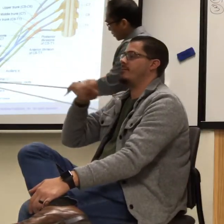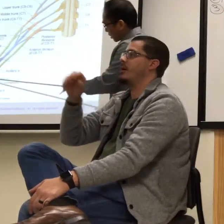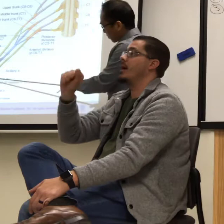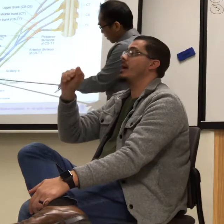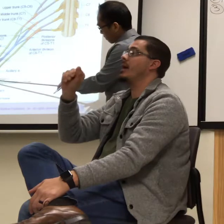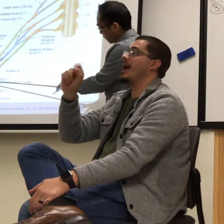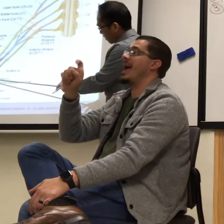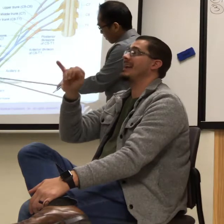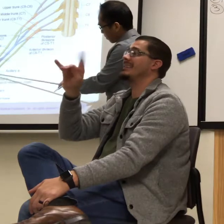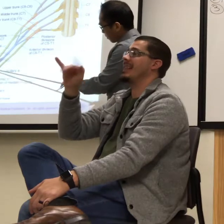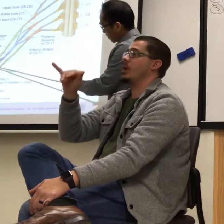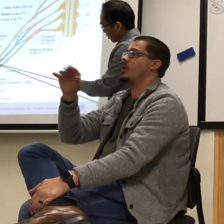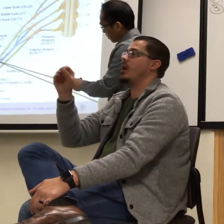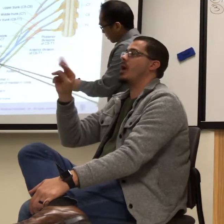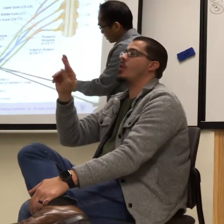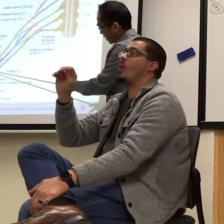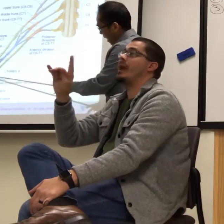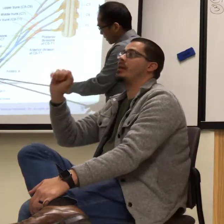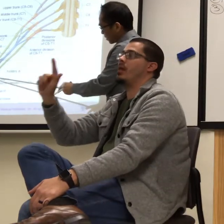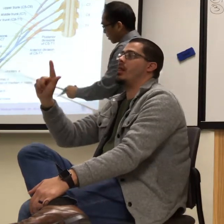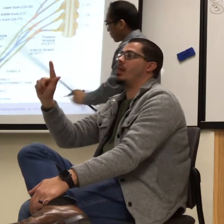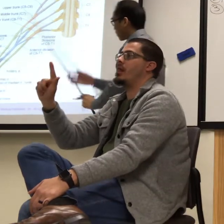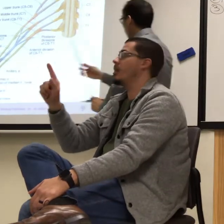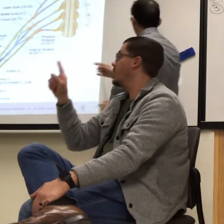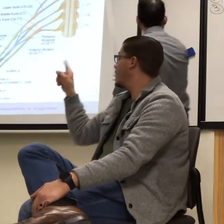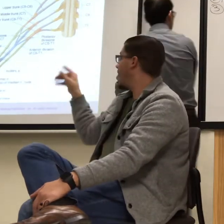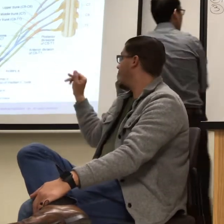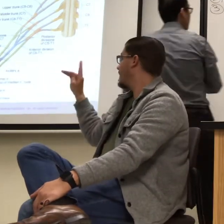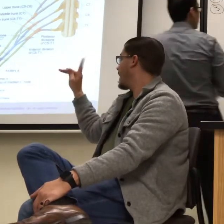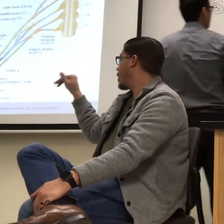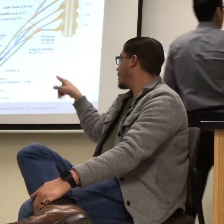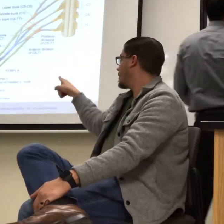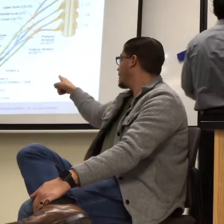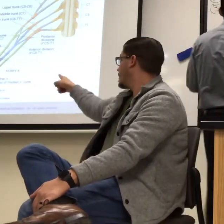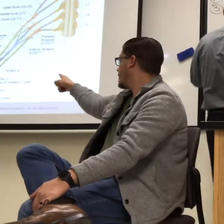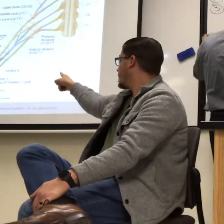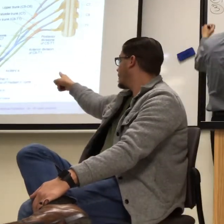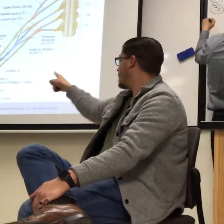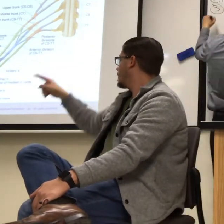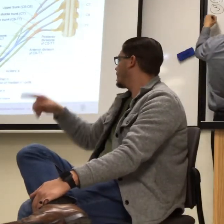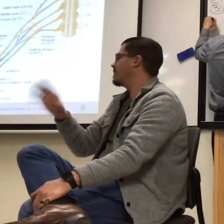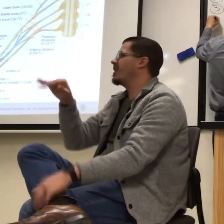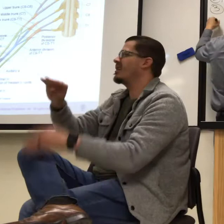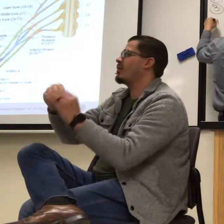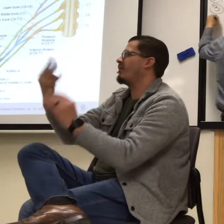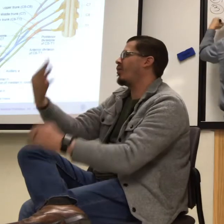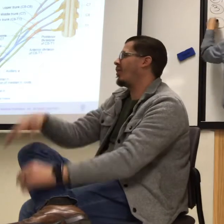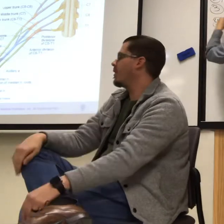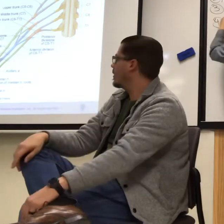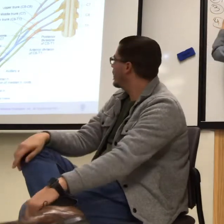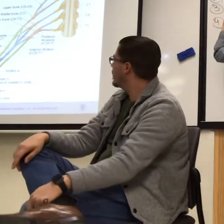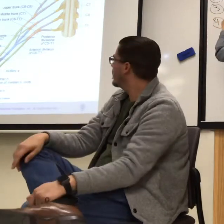little branch coming off there is the axillary nerve. I called it number 4 here.